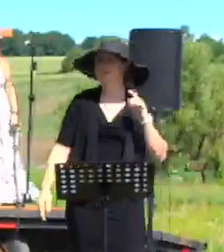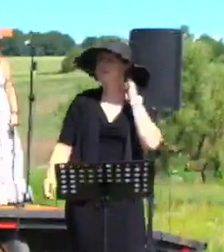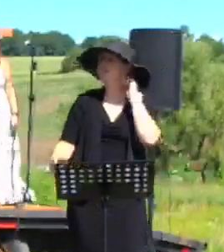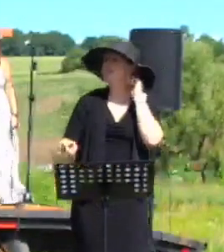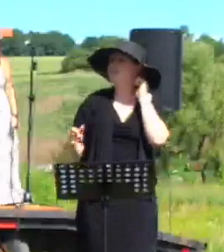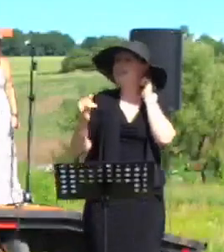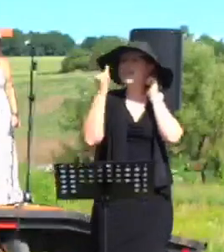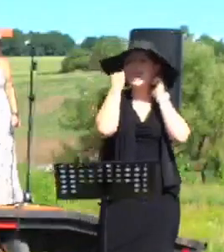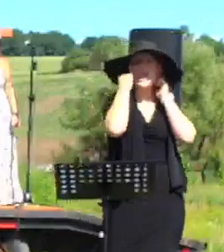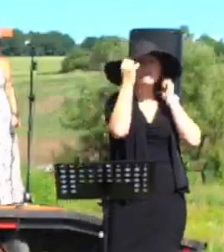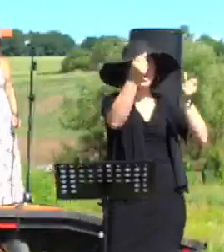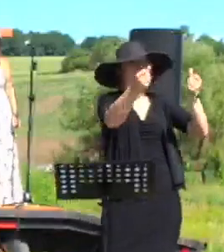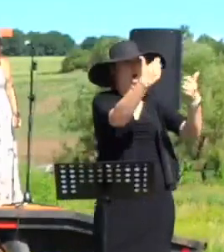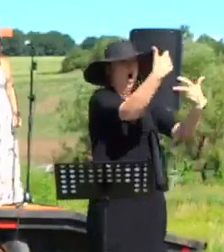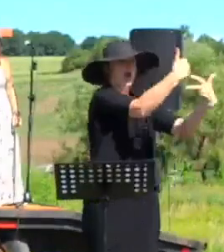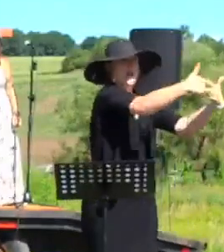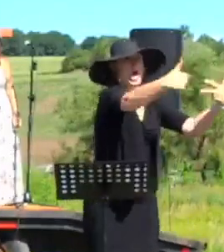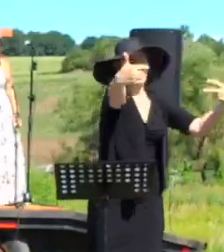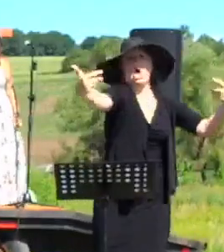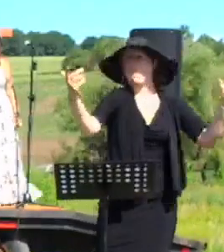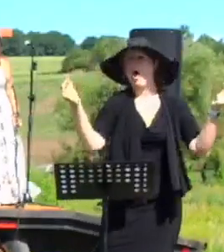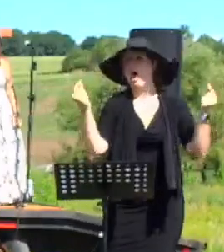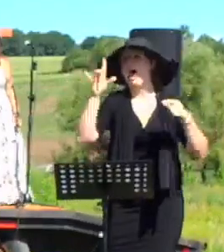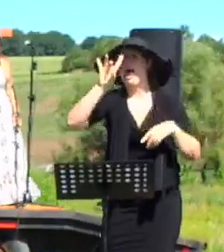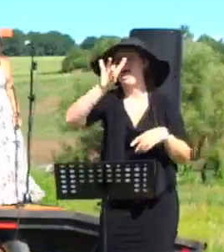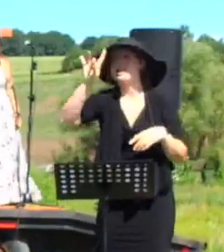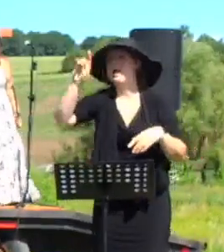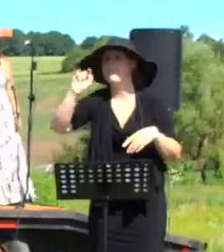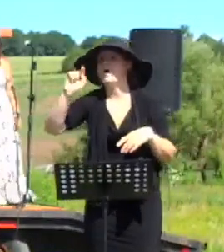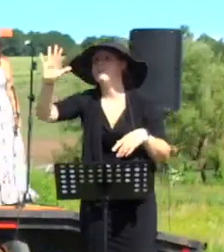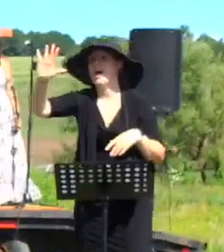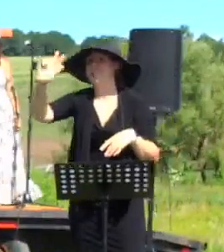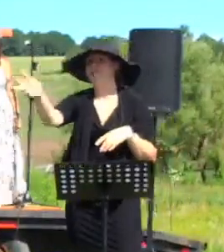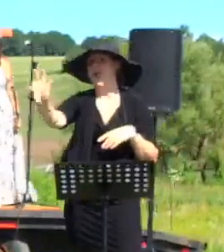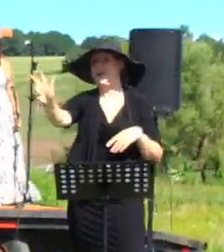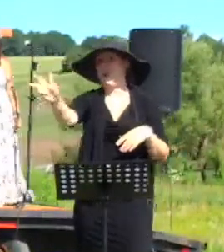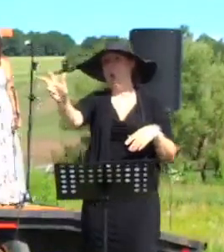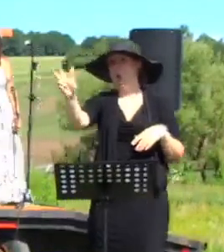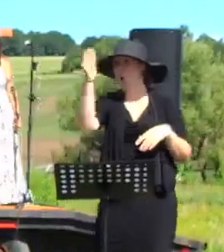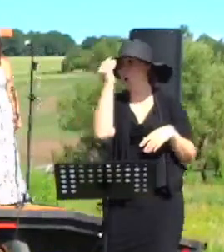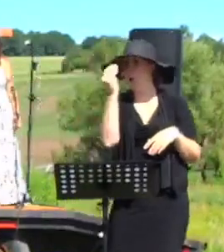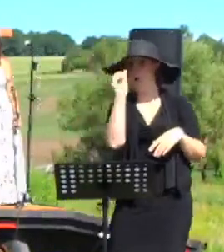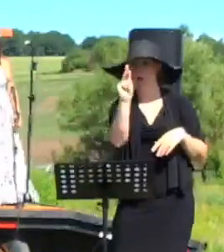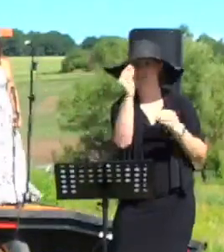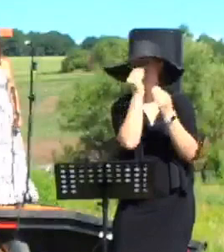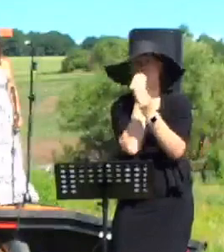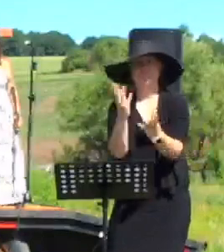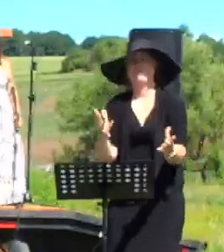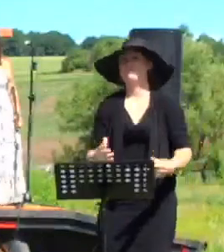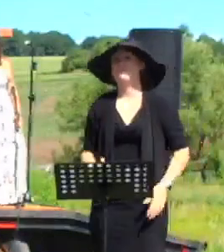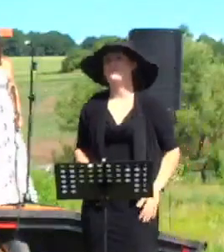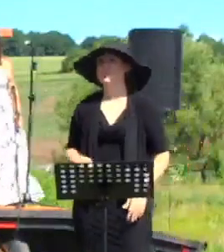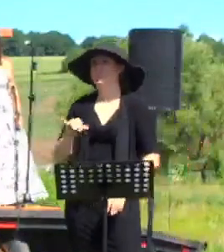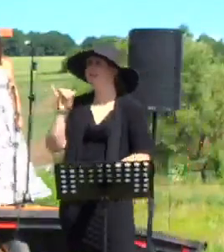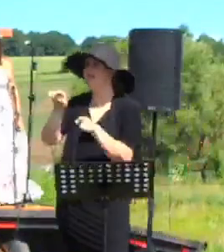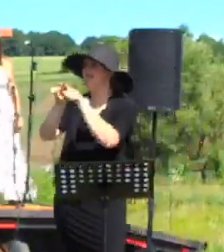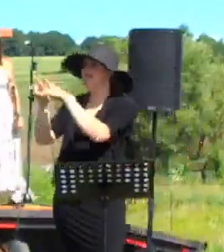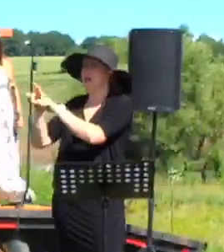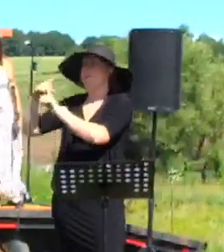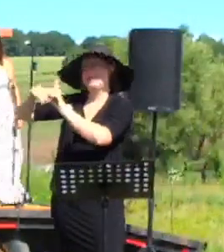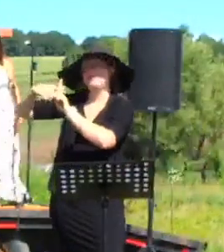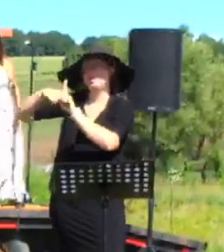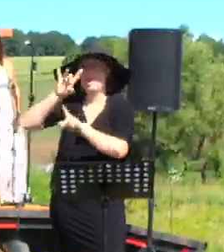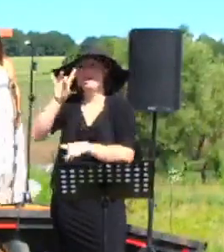are in their cars, it's 88.5. Turn it in and listen to it. That's about the temperature out right now,